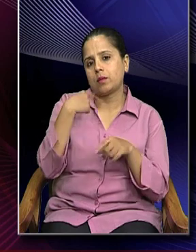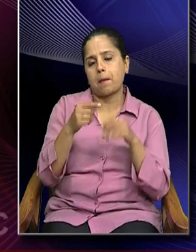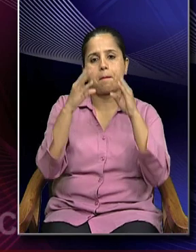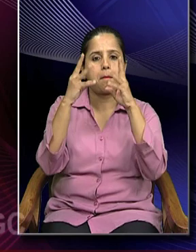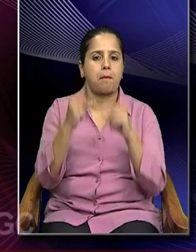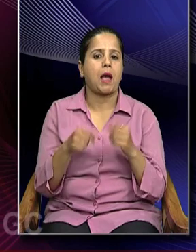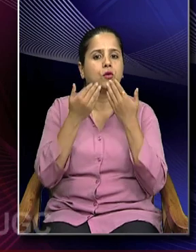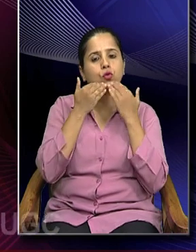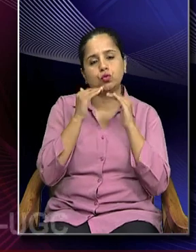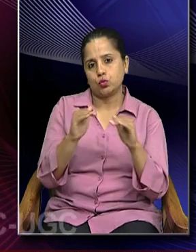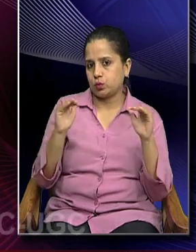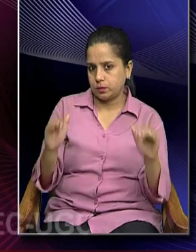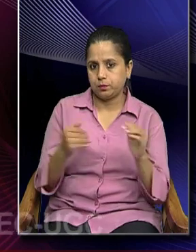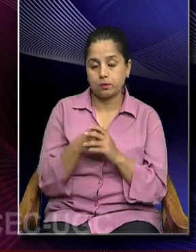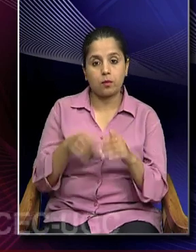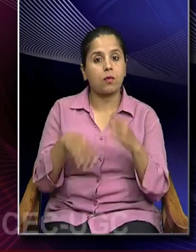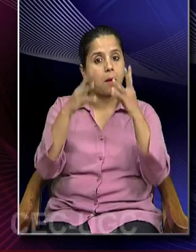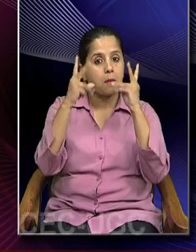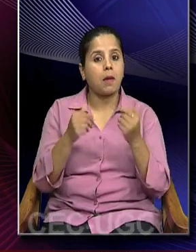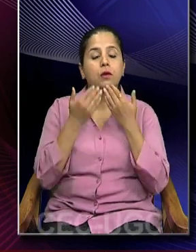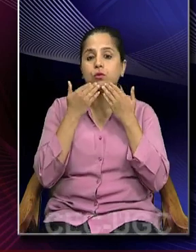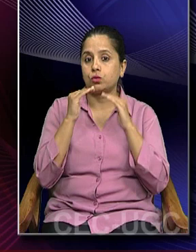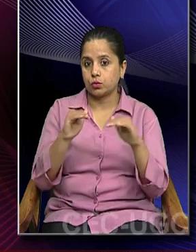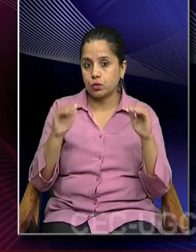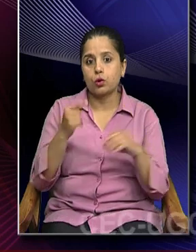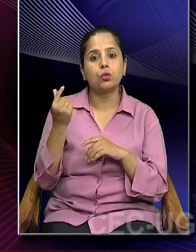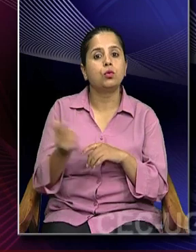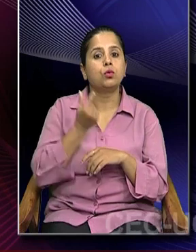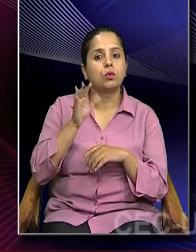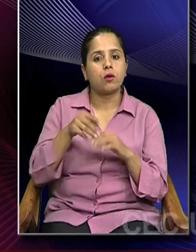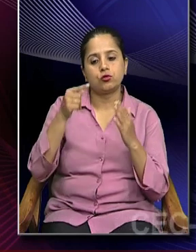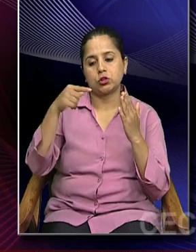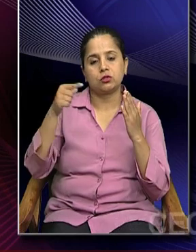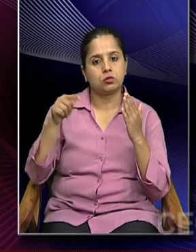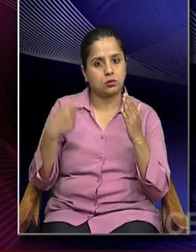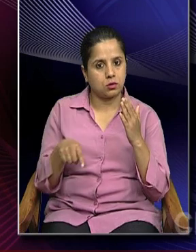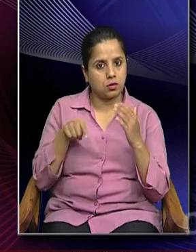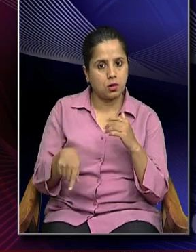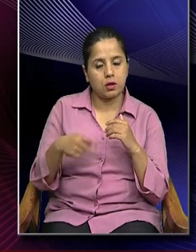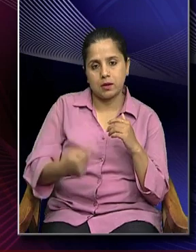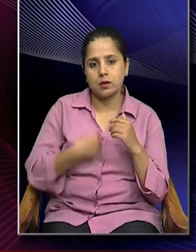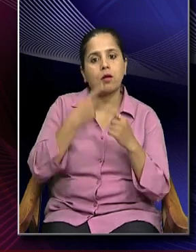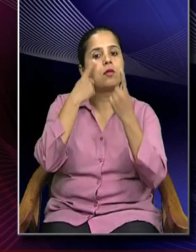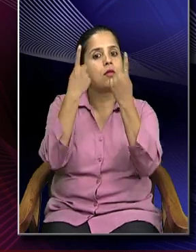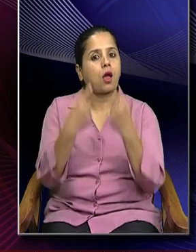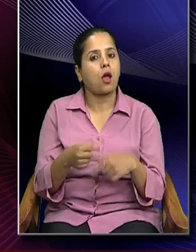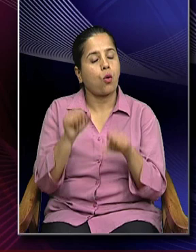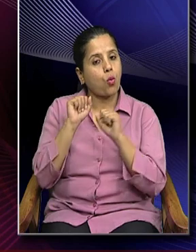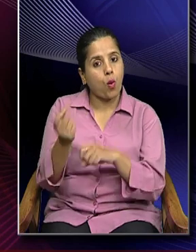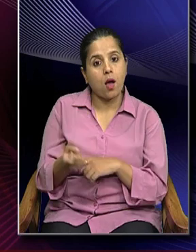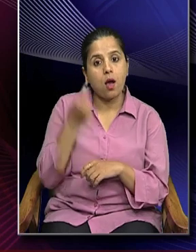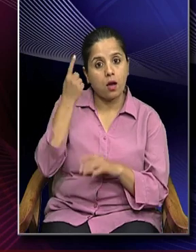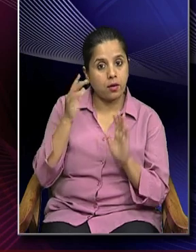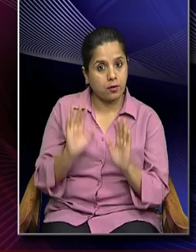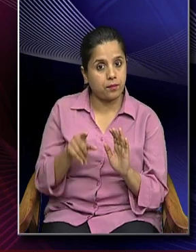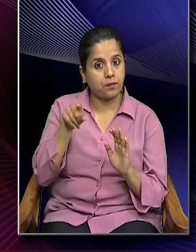mathematics students. The mathematics students use a checklist to self-assess their understanding of